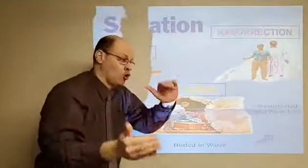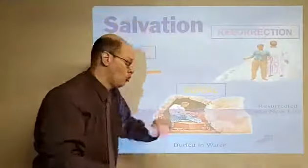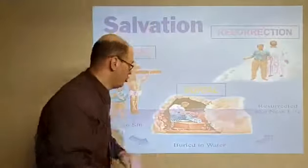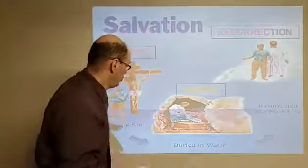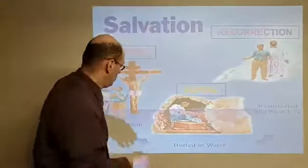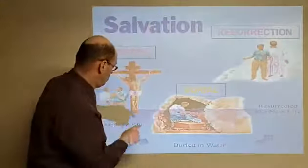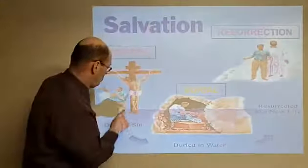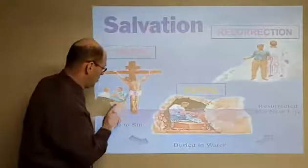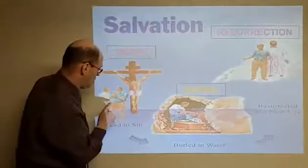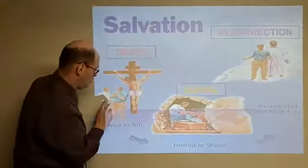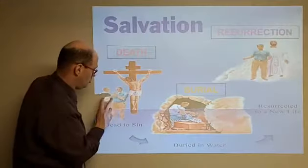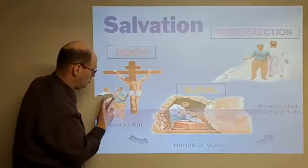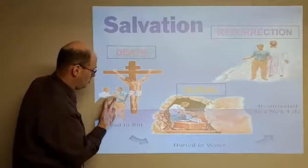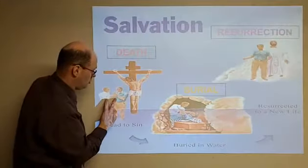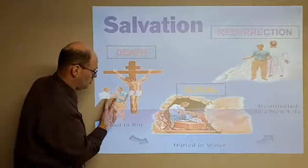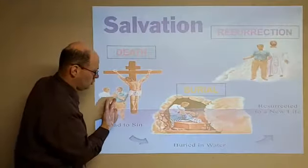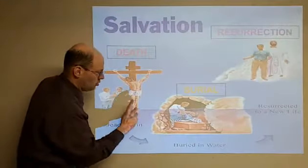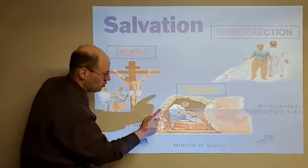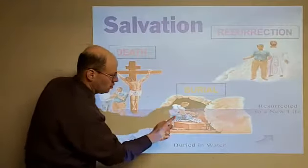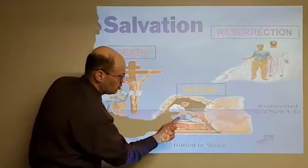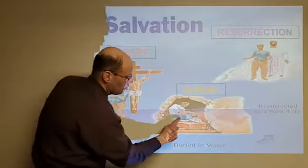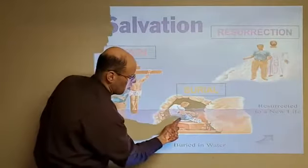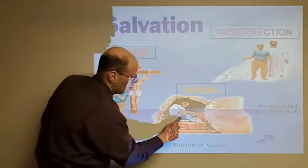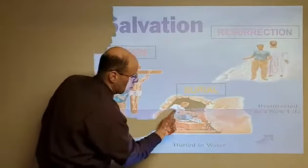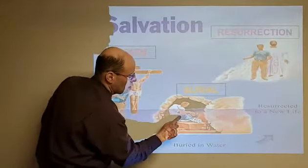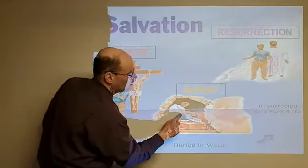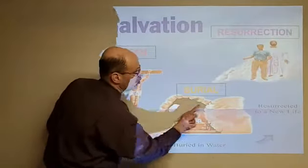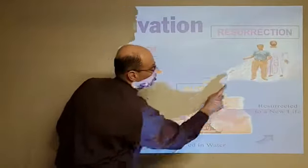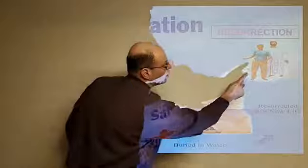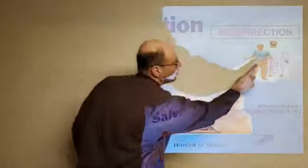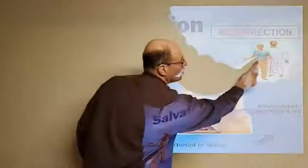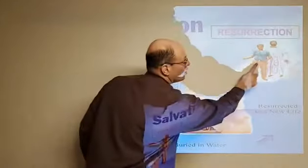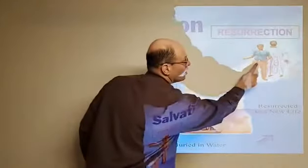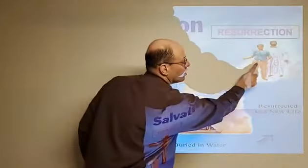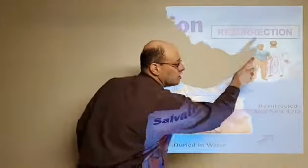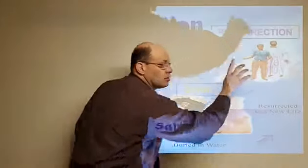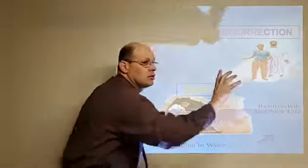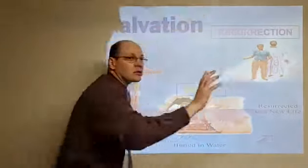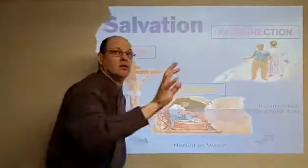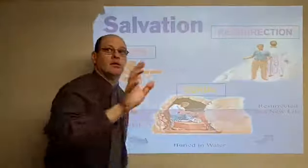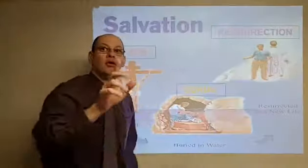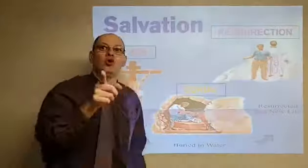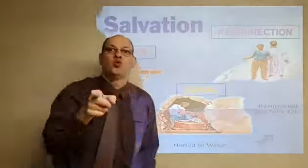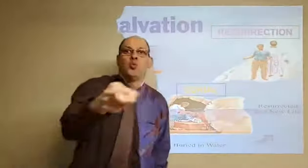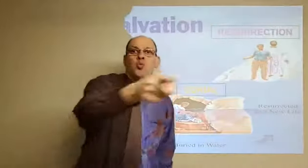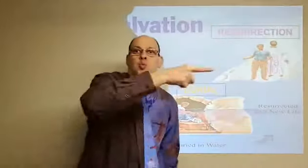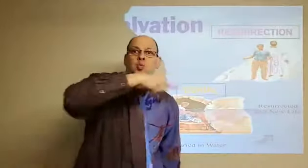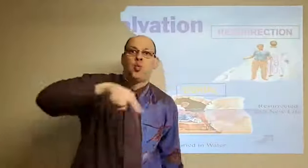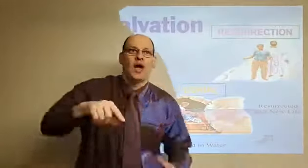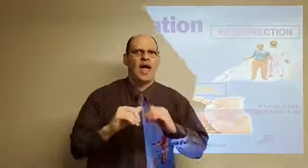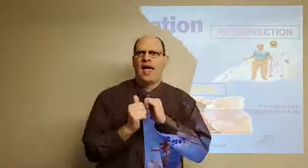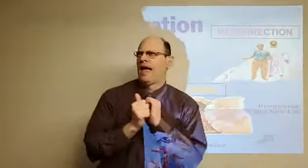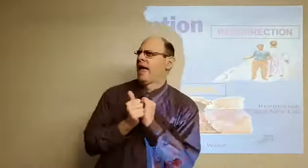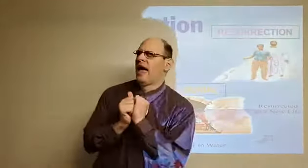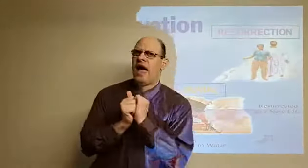we're going to apply this spiritually and compare it to man to you